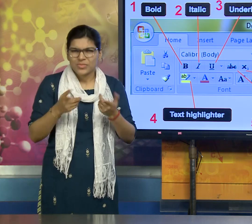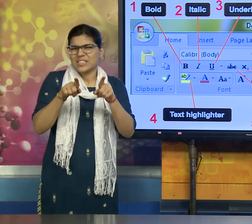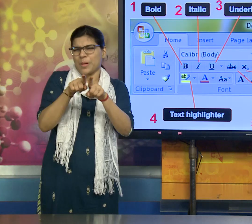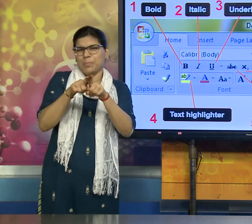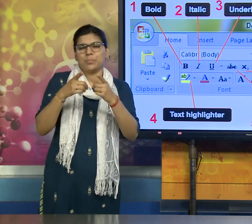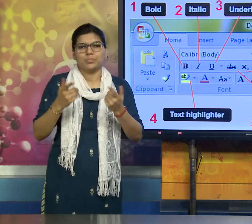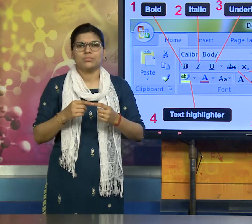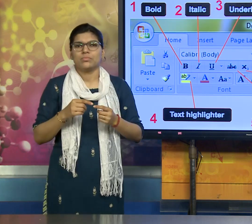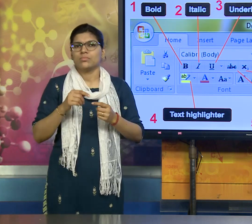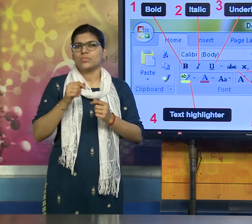line on it.